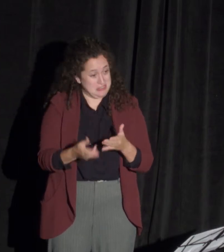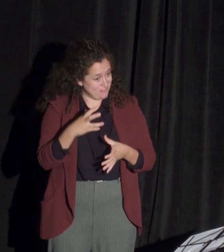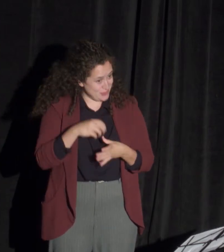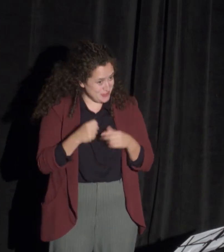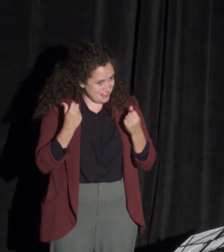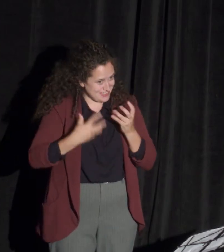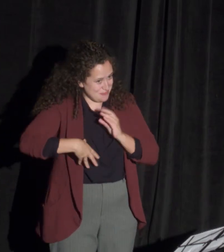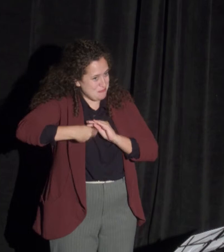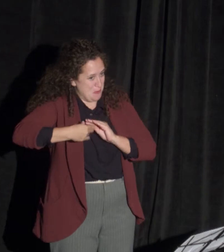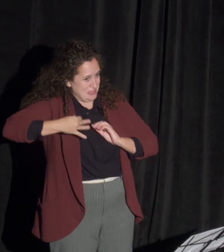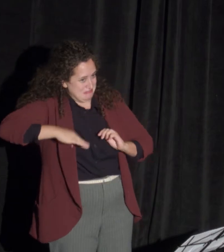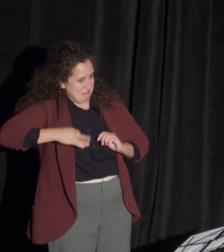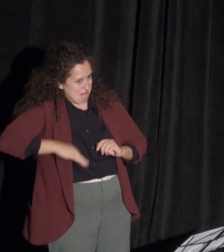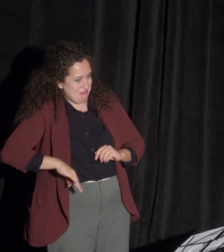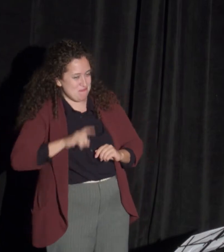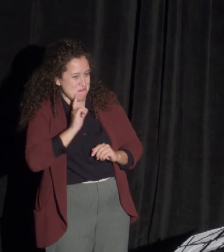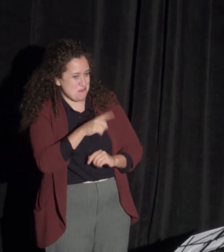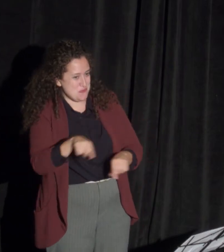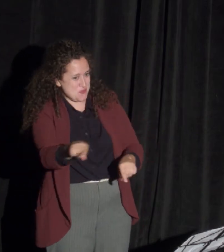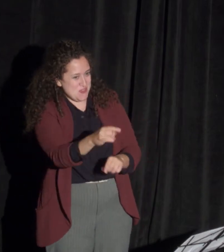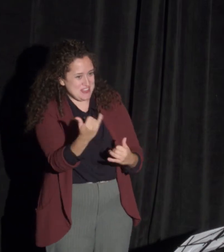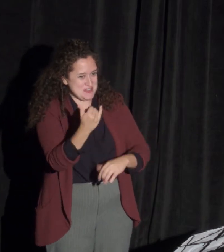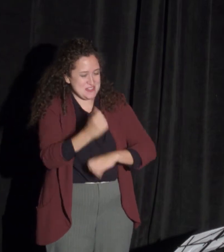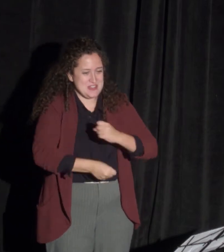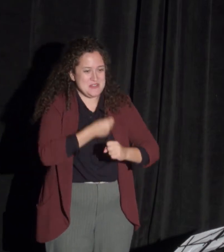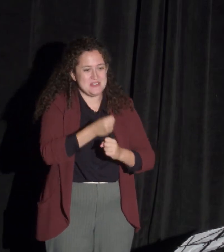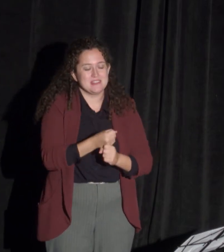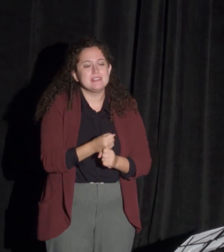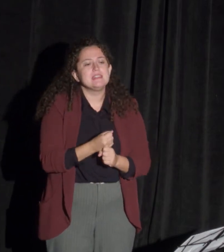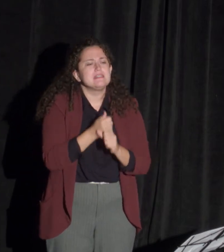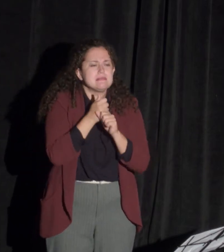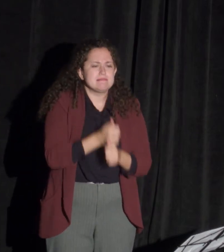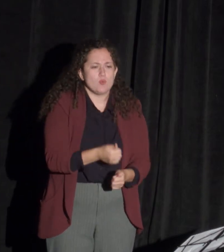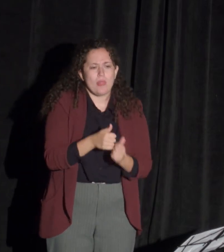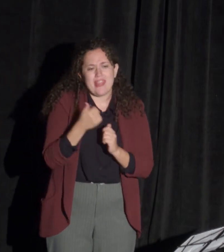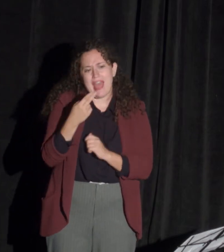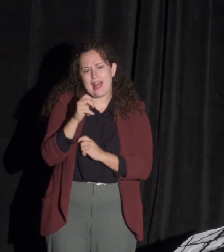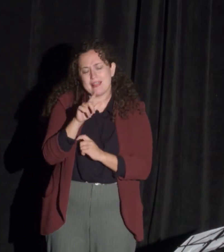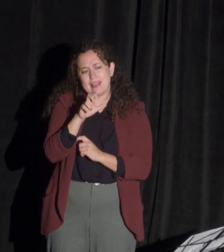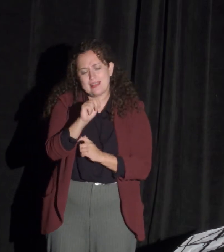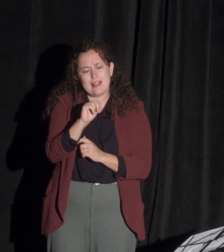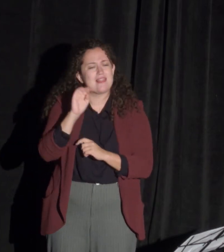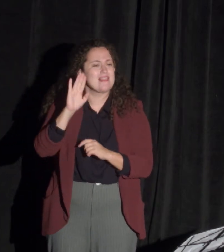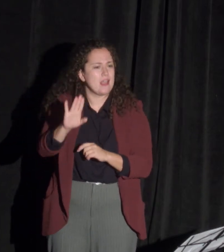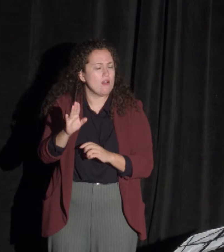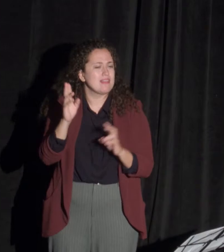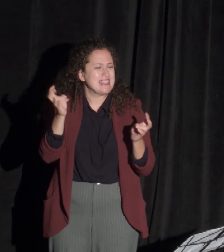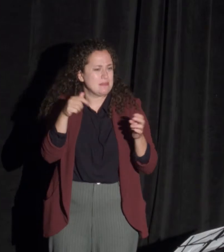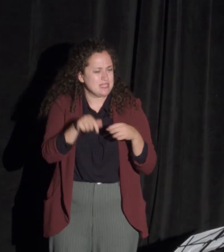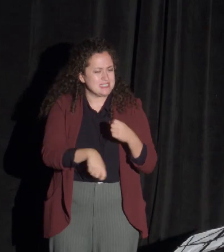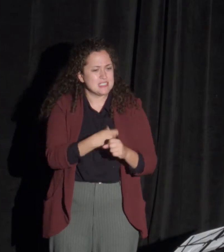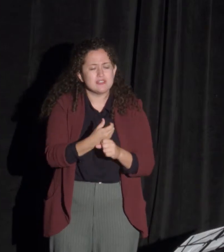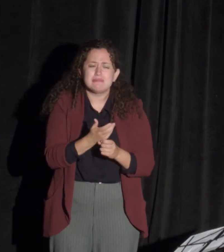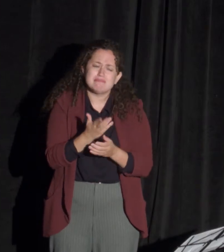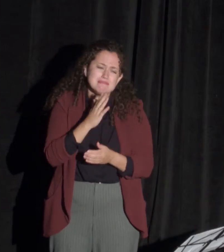In keeping with Helen's theme for the convention, please be kind with our finalists when and whether to discuss the